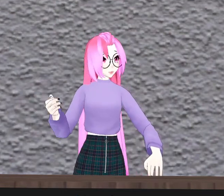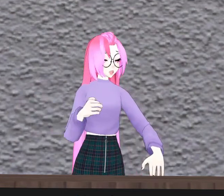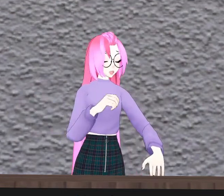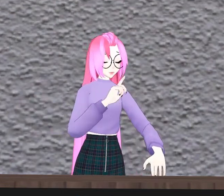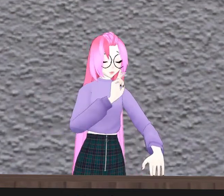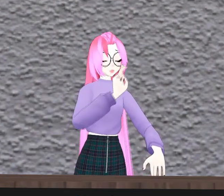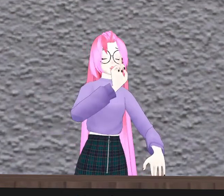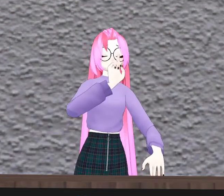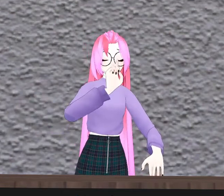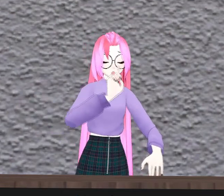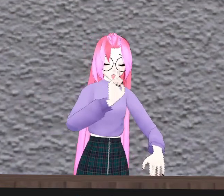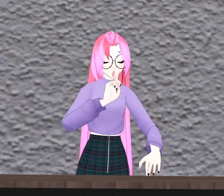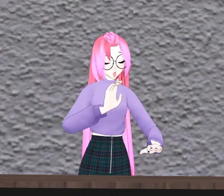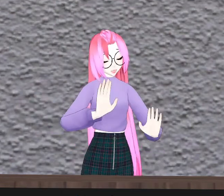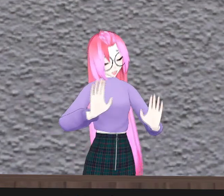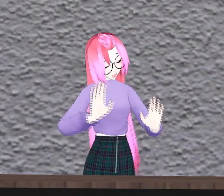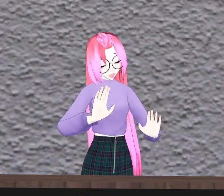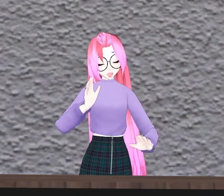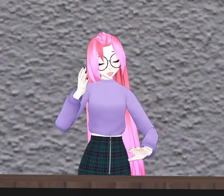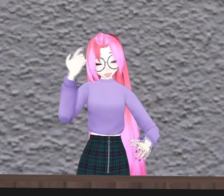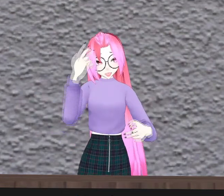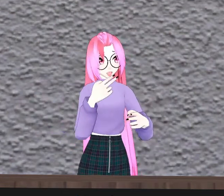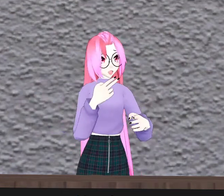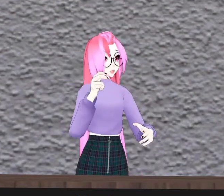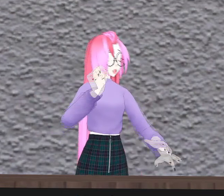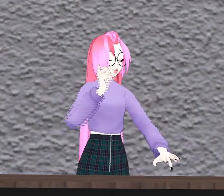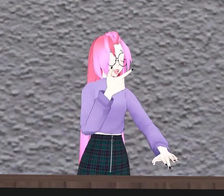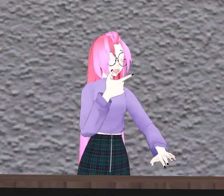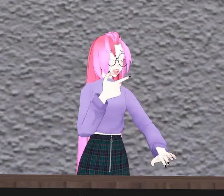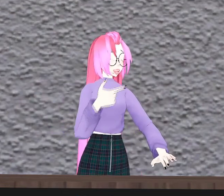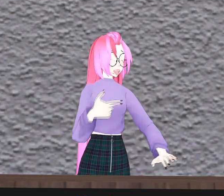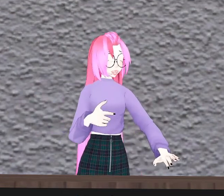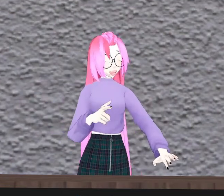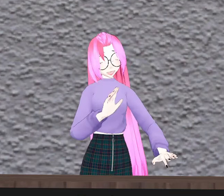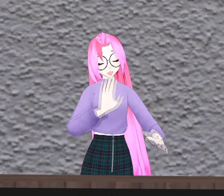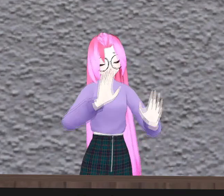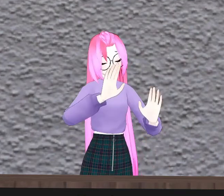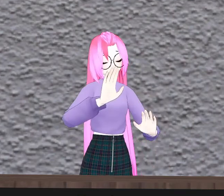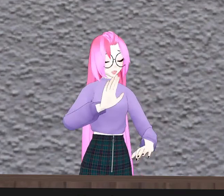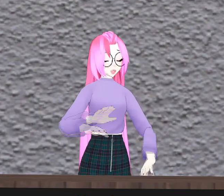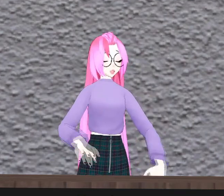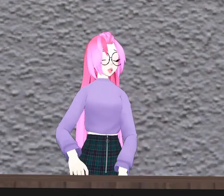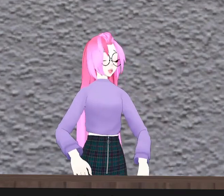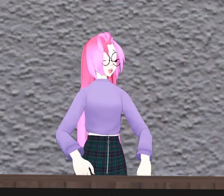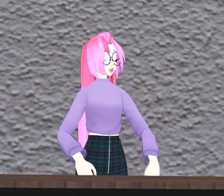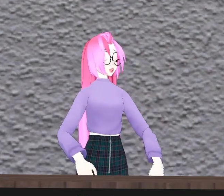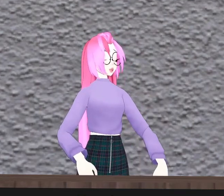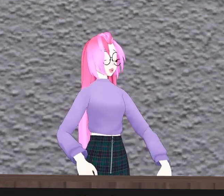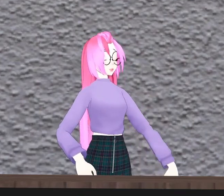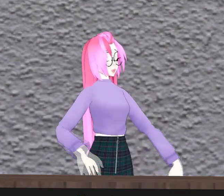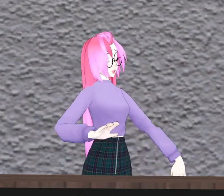right? Let's go over this one more time because it's hard. I know it's hard for all of us, right? So show me how you sign 20. Is it